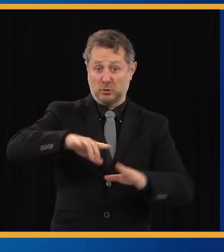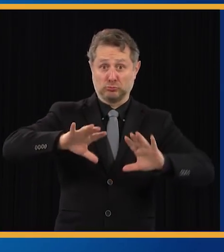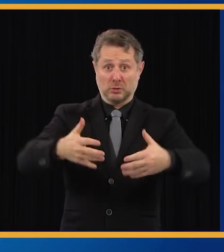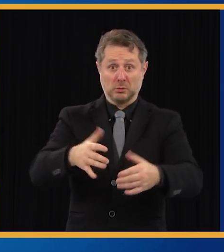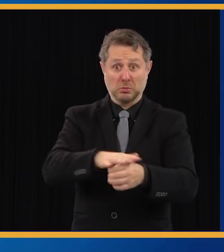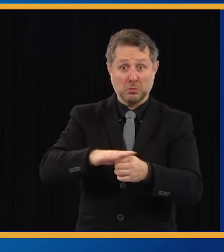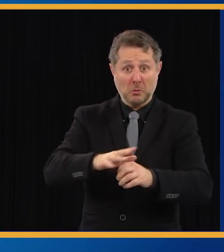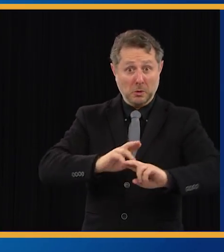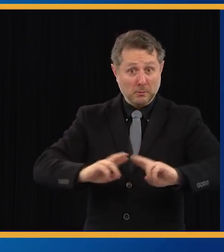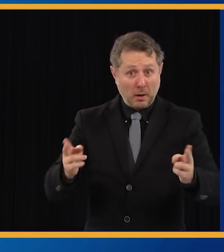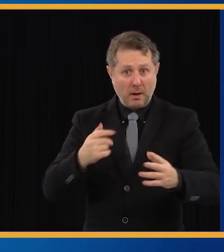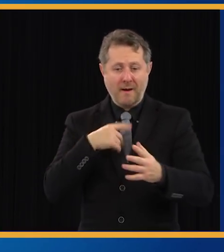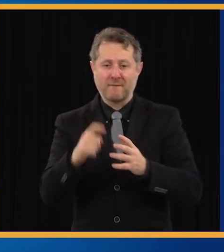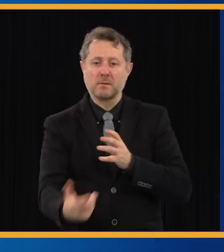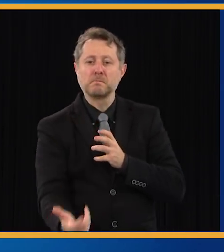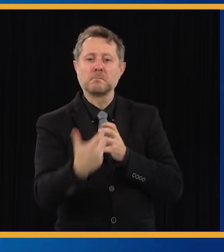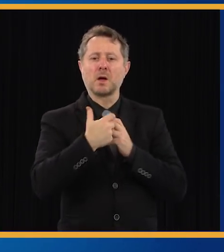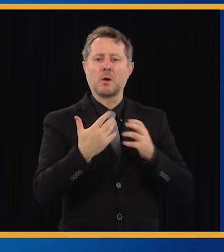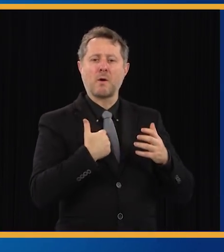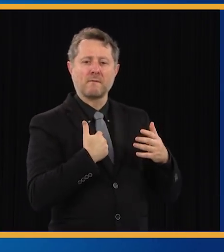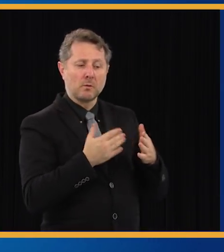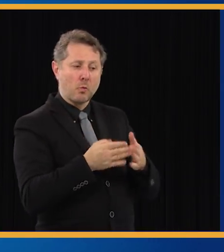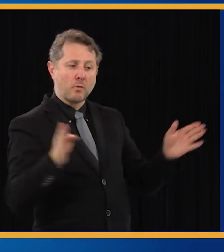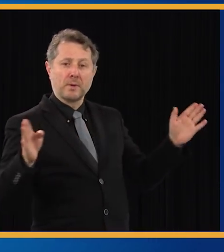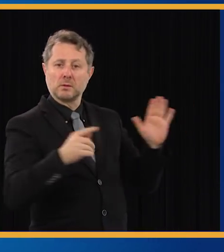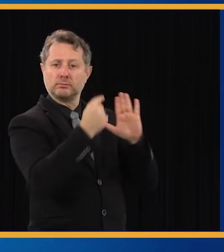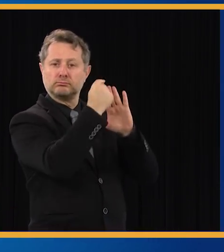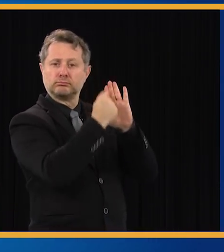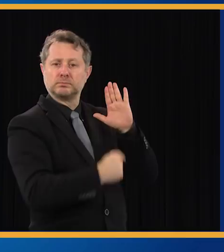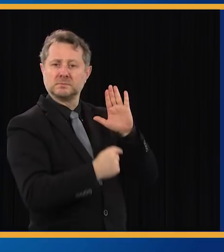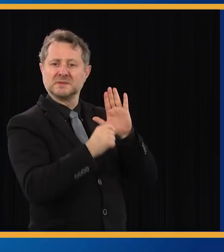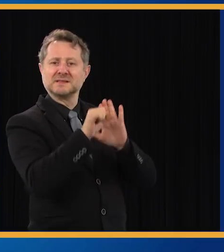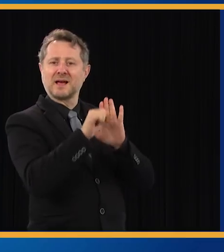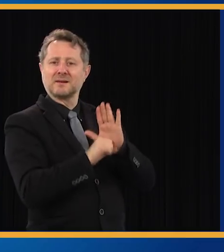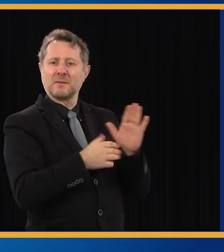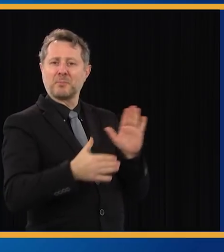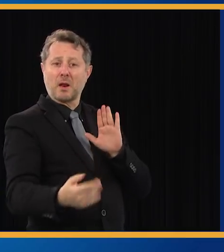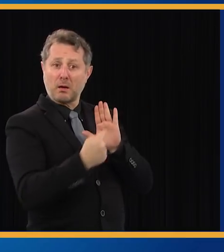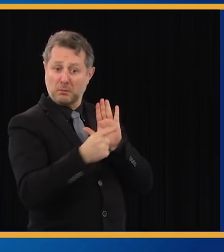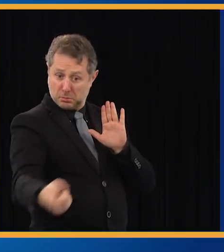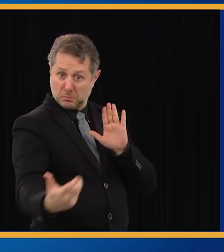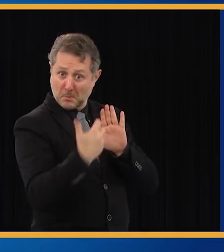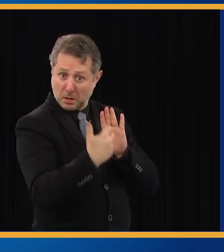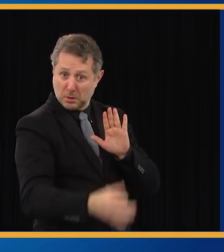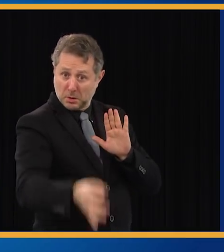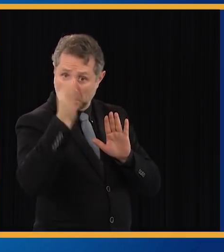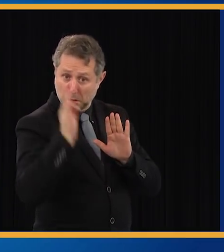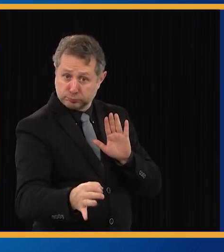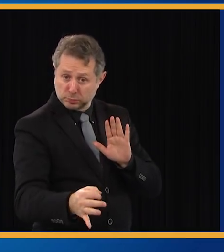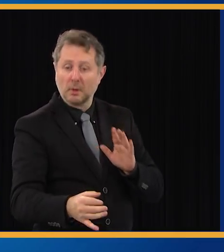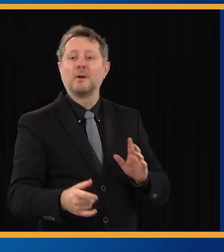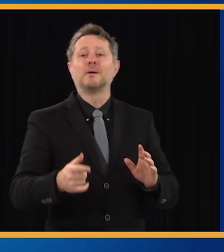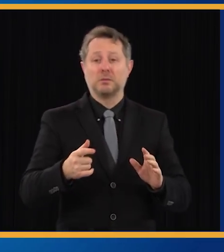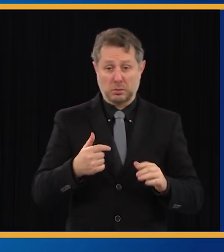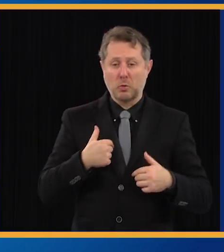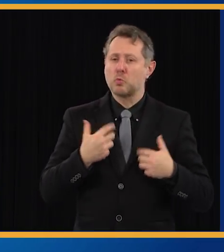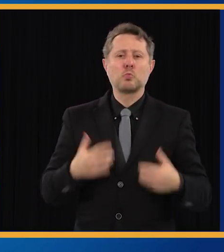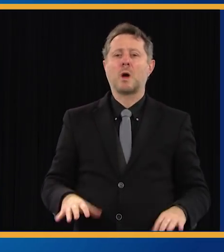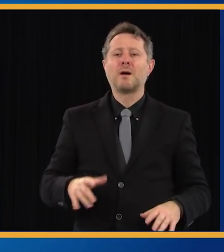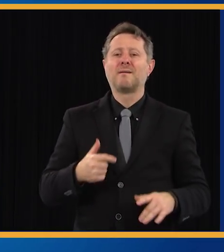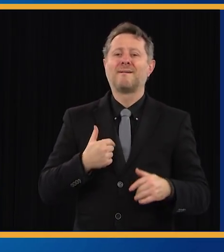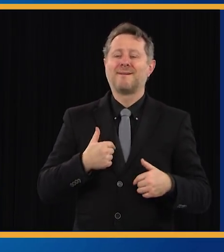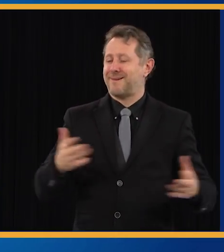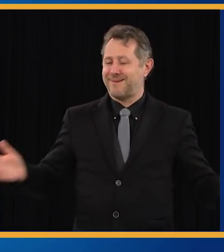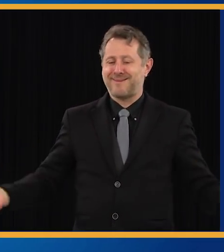to our overall multi-state plan. No attractive nuisances. Attractive nuisance is a legal concept